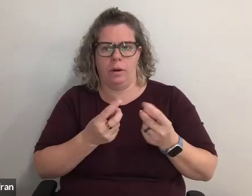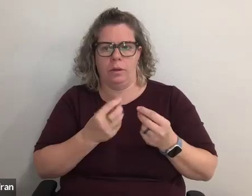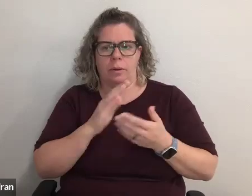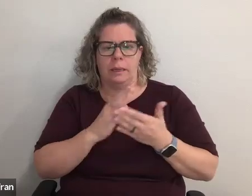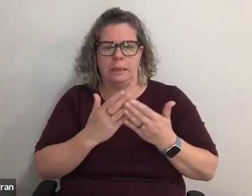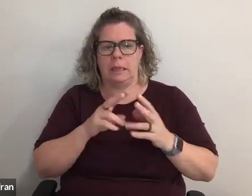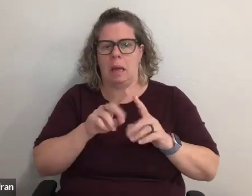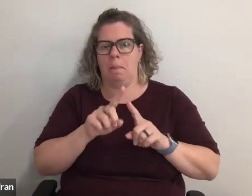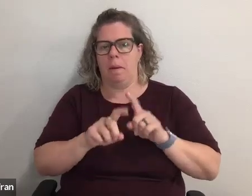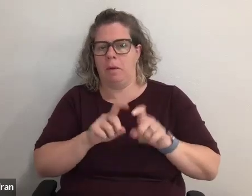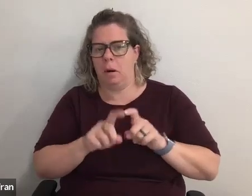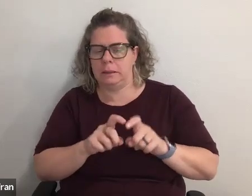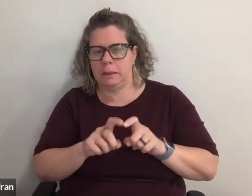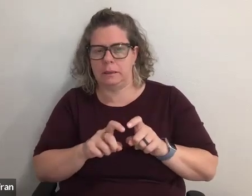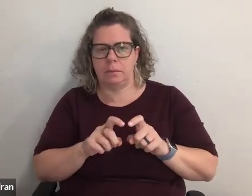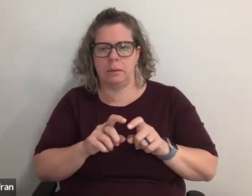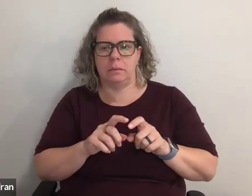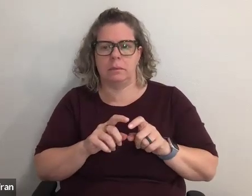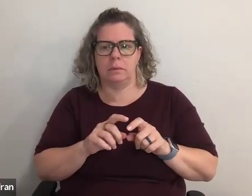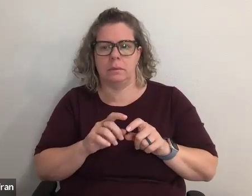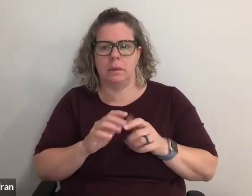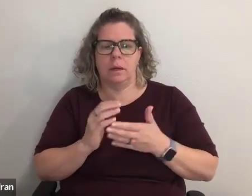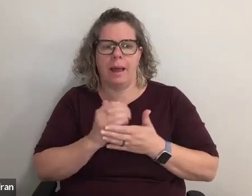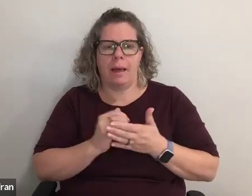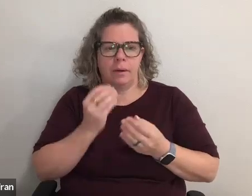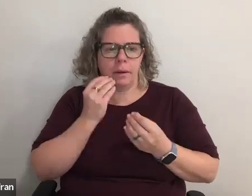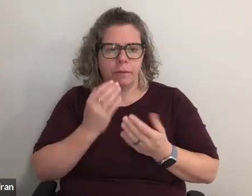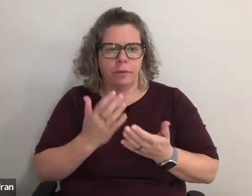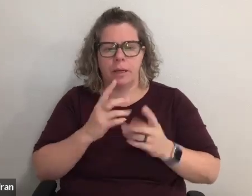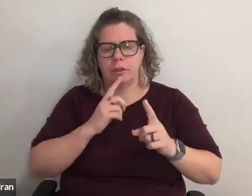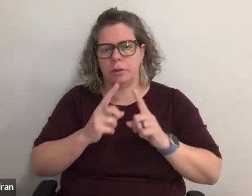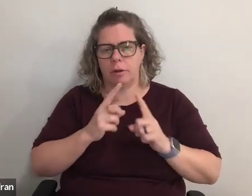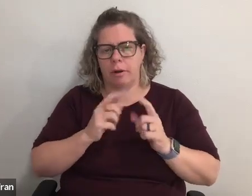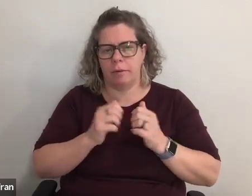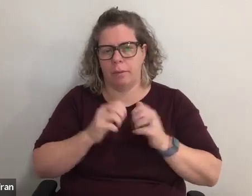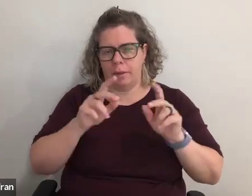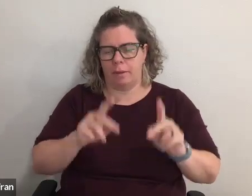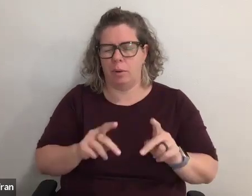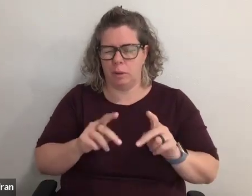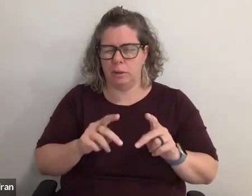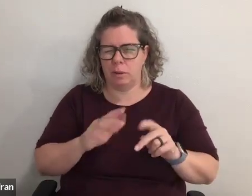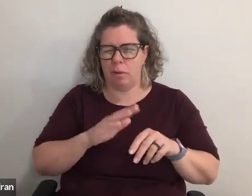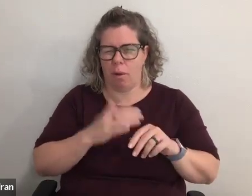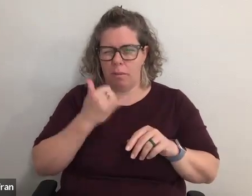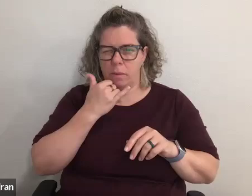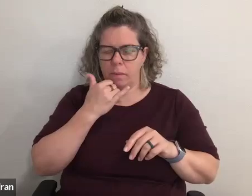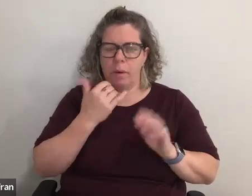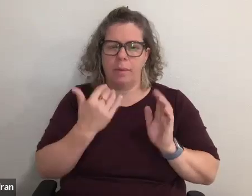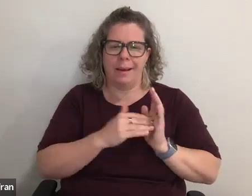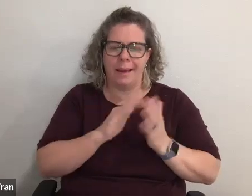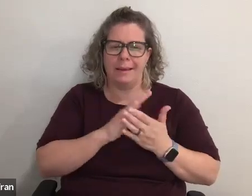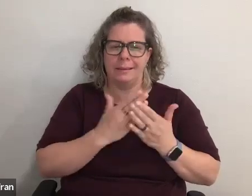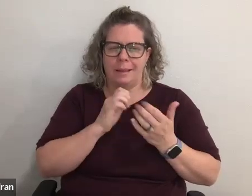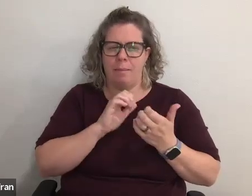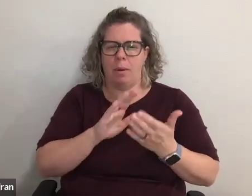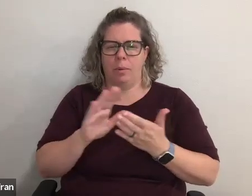of our assessment just through, kind of our gathering information and conversation with that person on the phone. So again, we have some